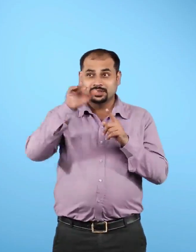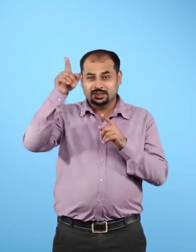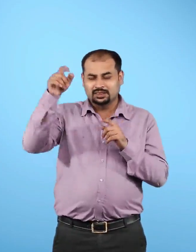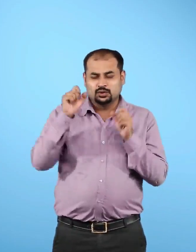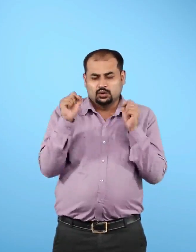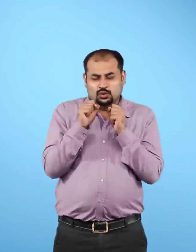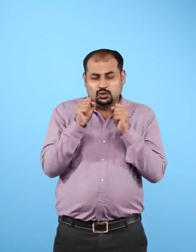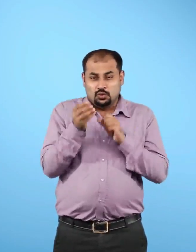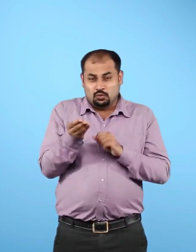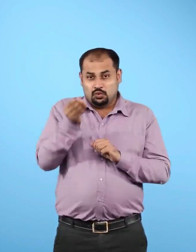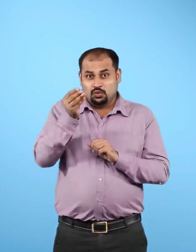somewhere where it's very cold,